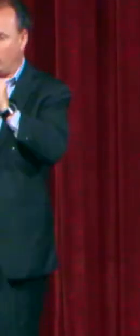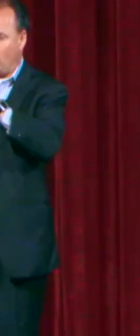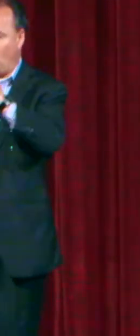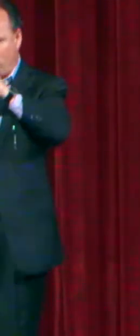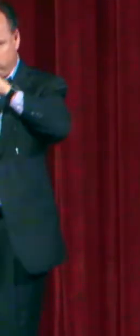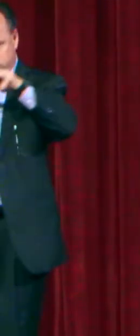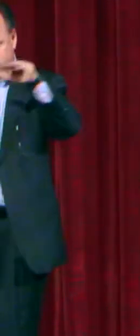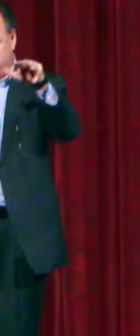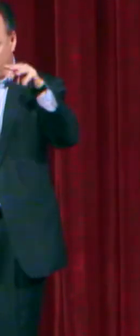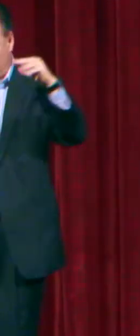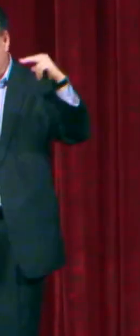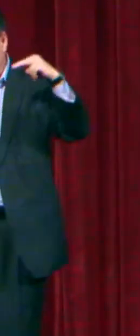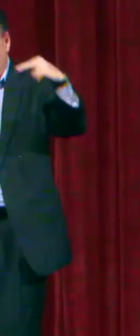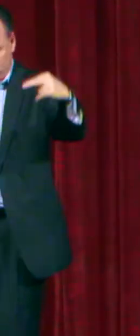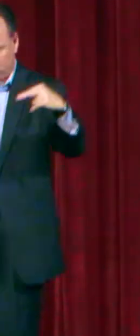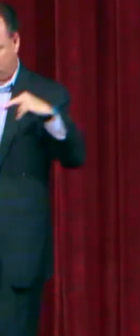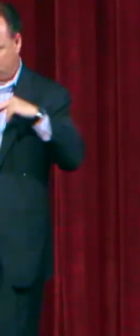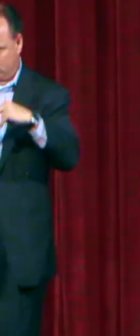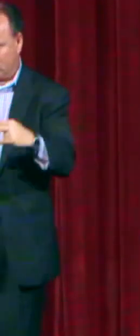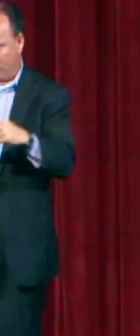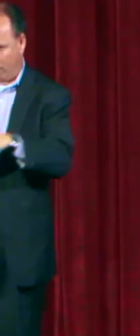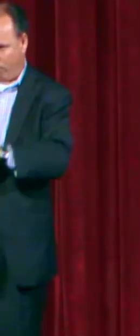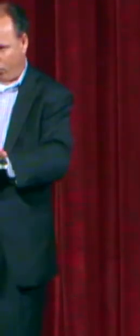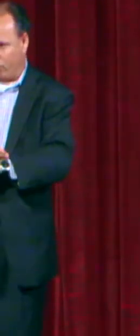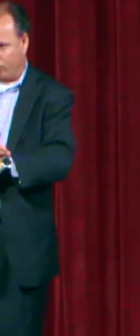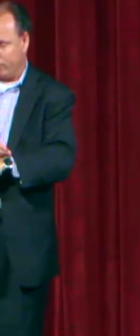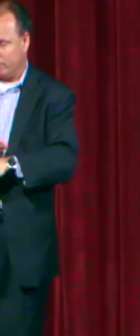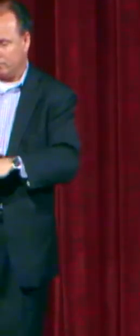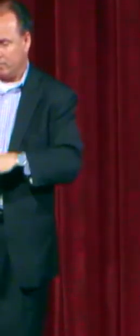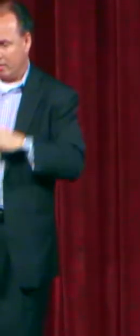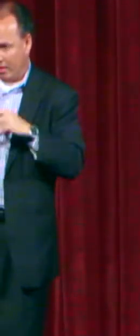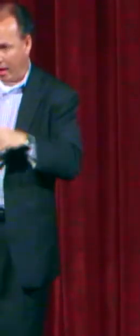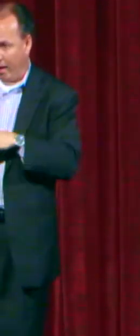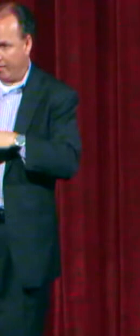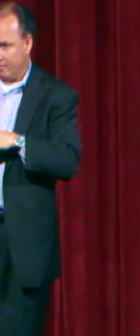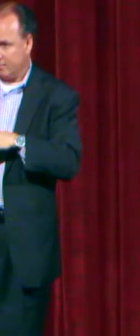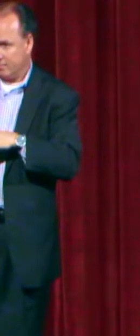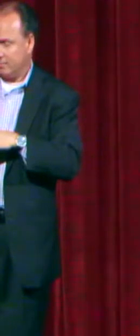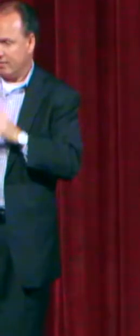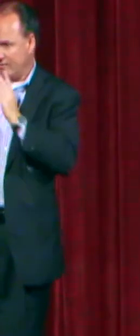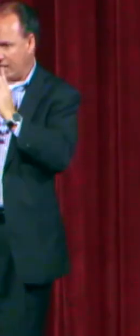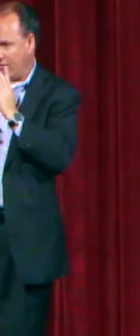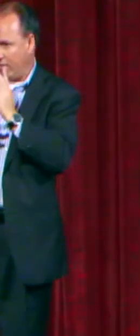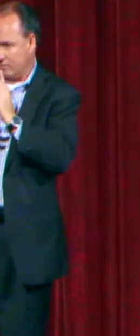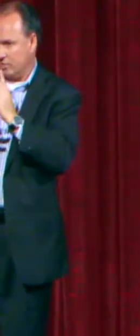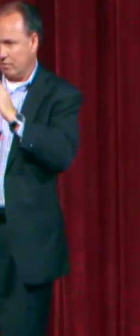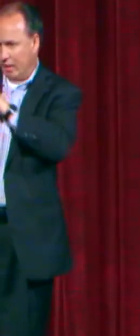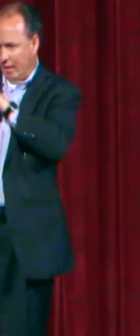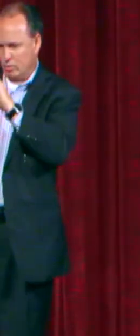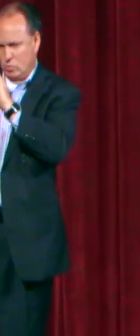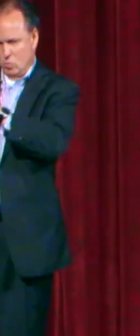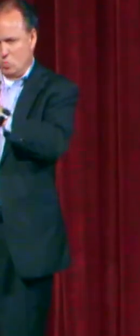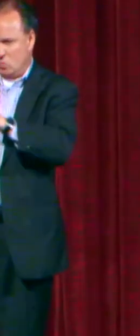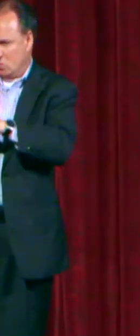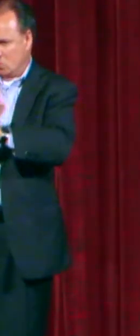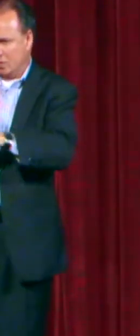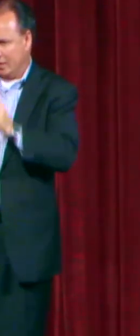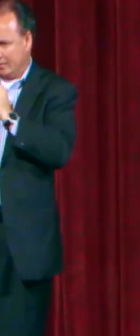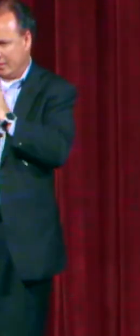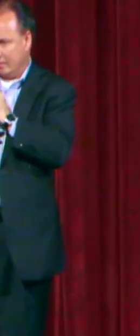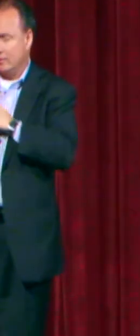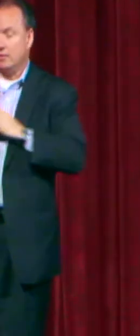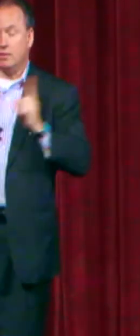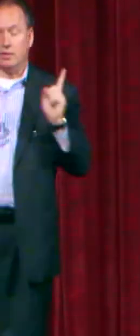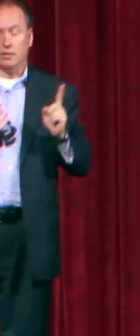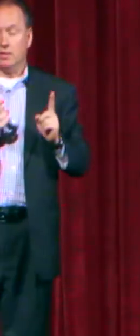coverage, better coverage, improve the type of cameras that are out there now. Some more coverage on the